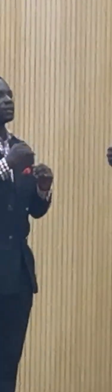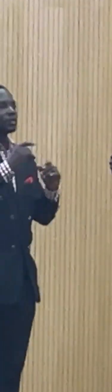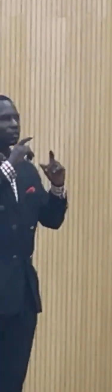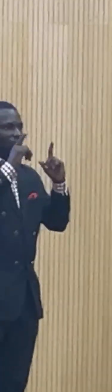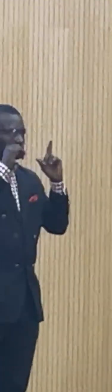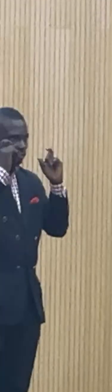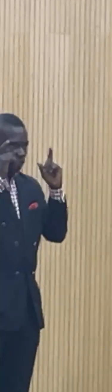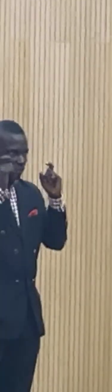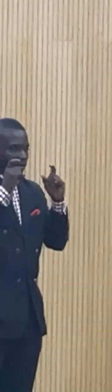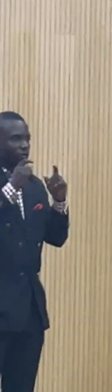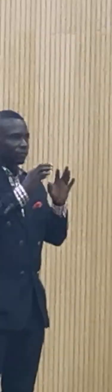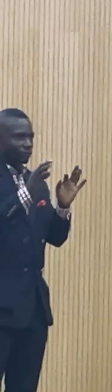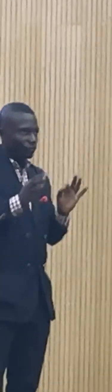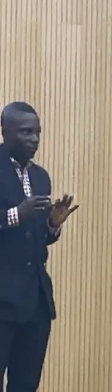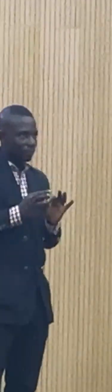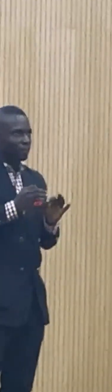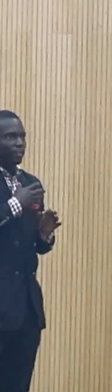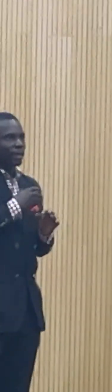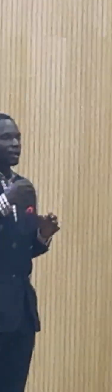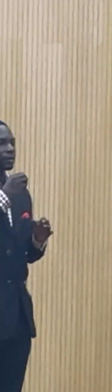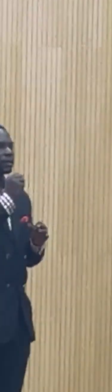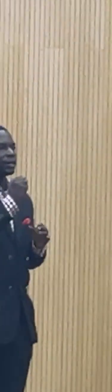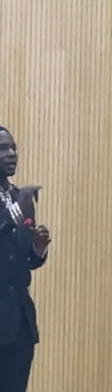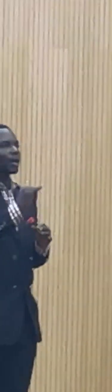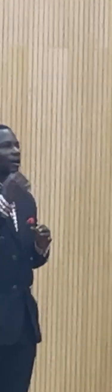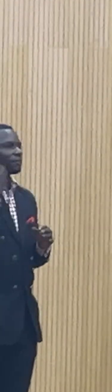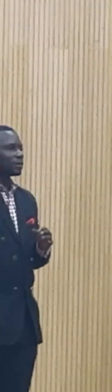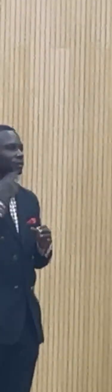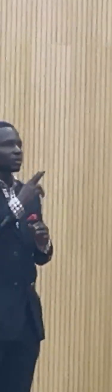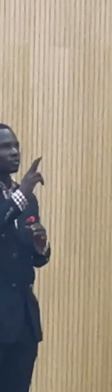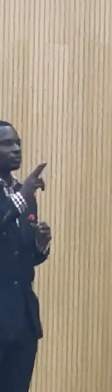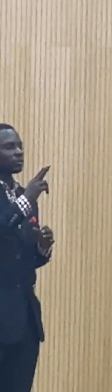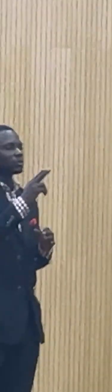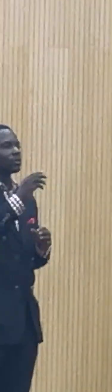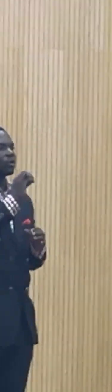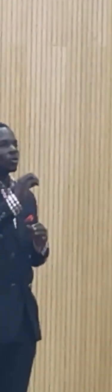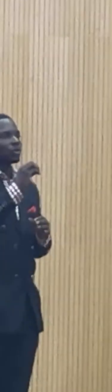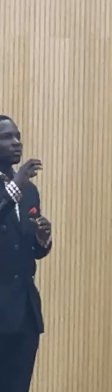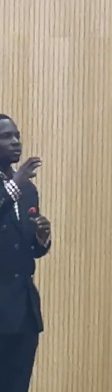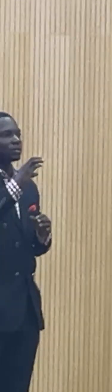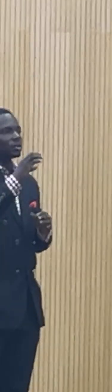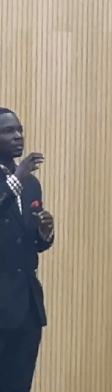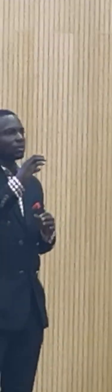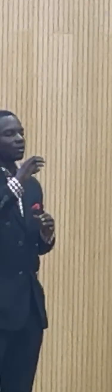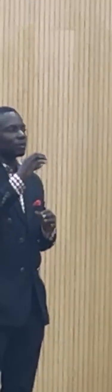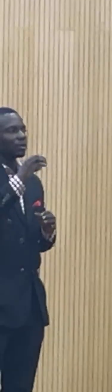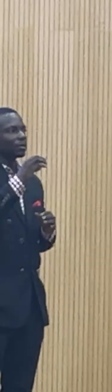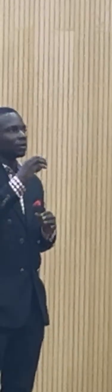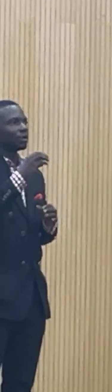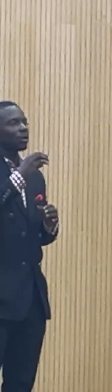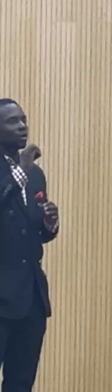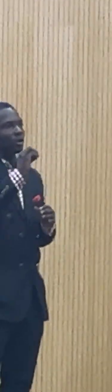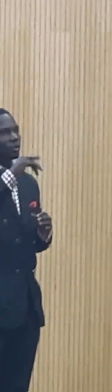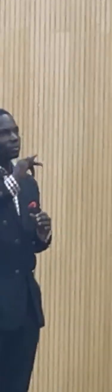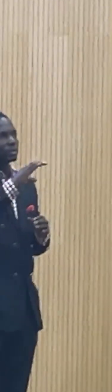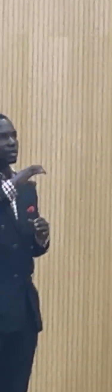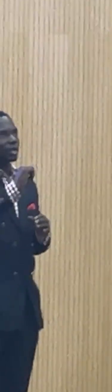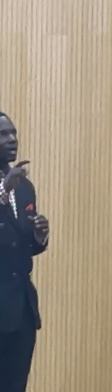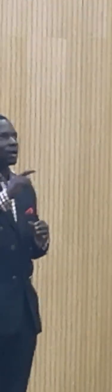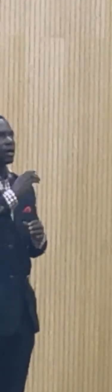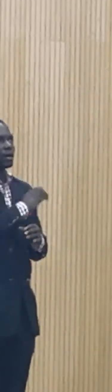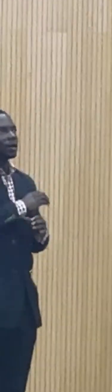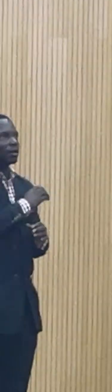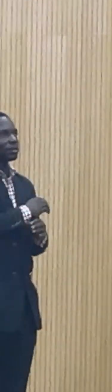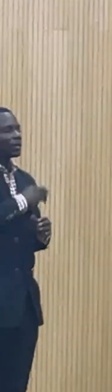form, and then AI Master uses the OCR, that's the optical